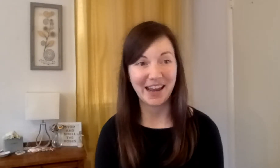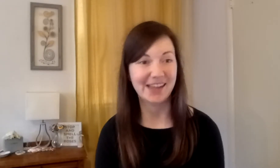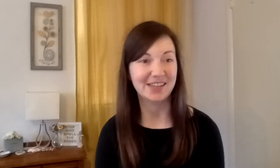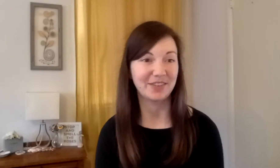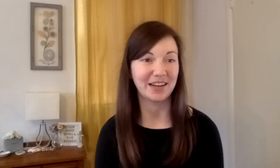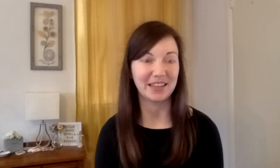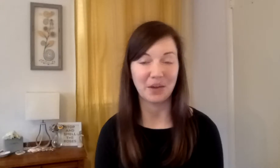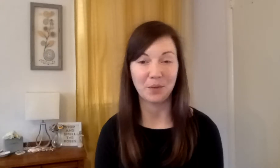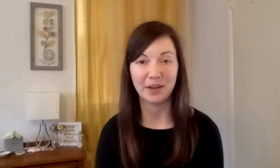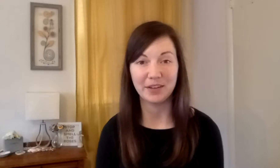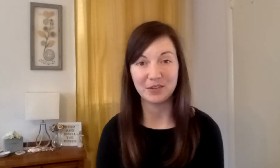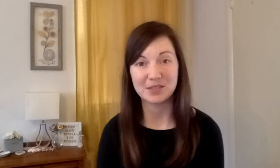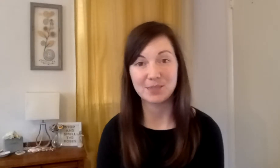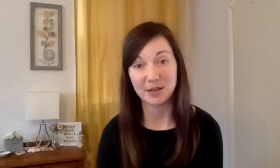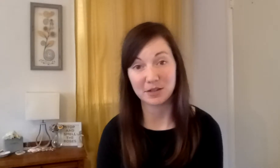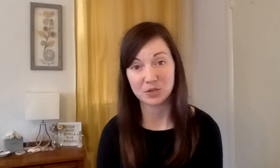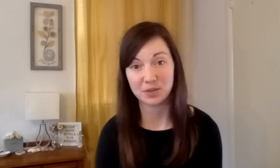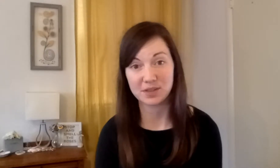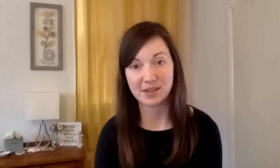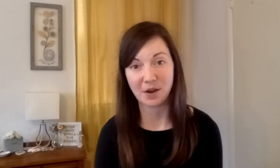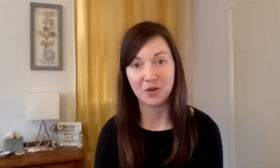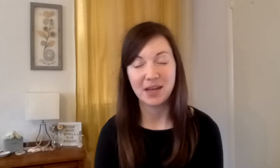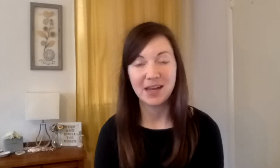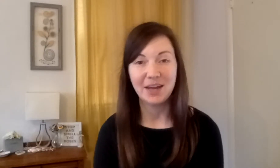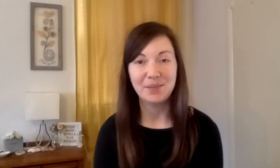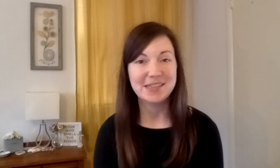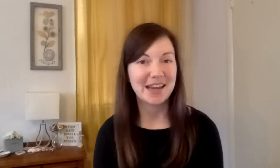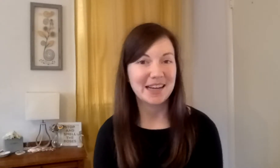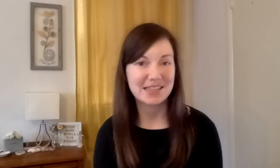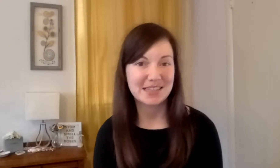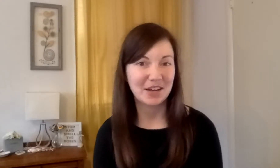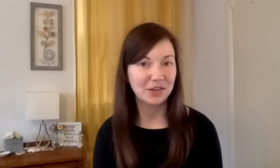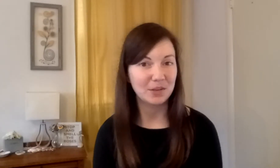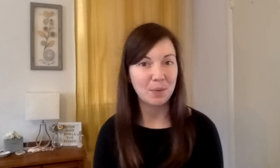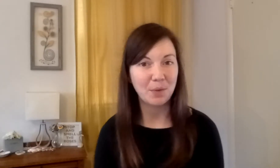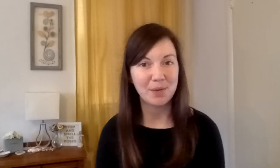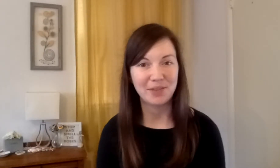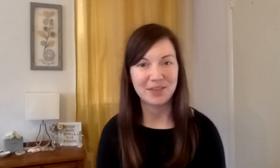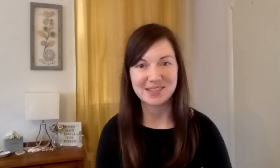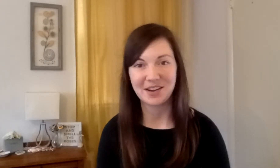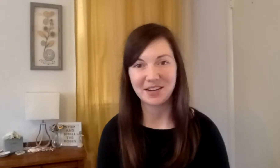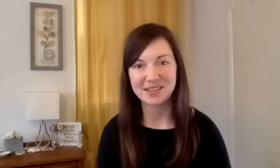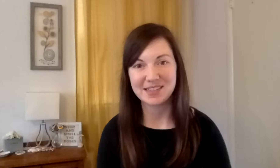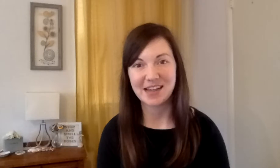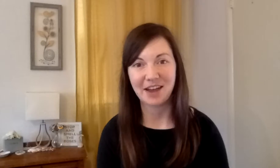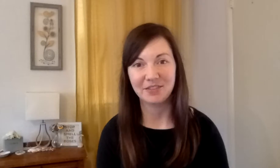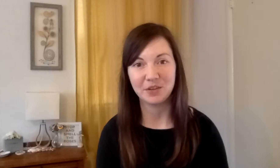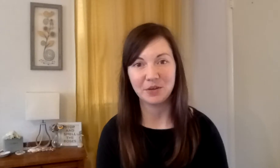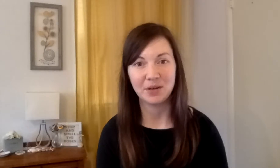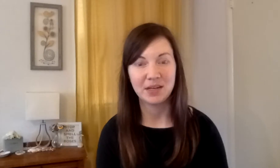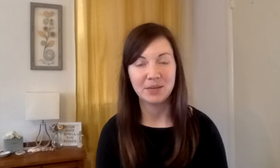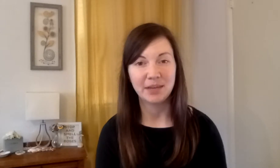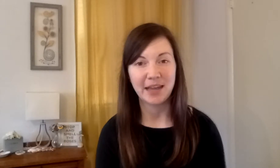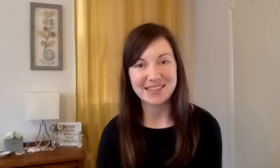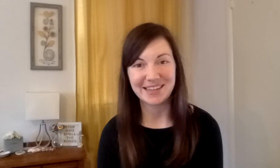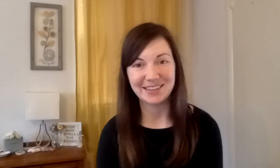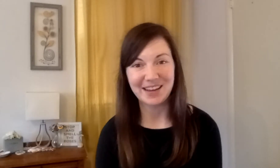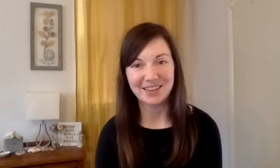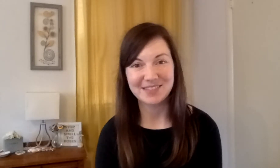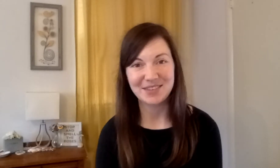and finally a well-known spiritual. So I'm excited to tell you a little bit more about these songs and to have you play and sing along. So thanks